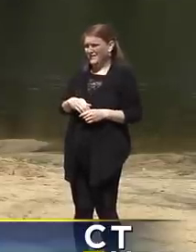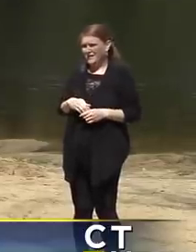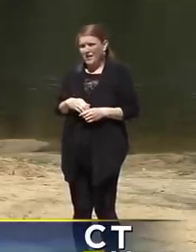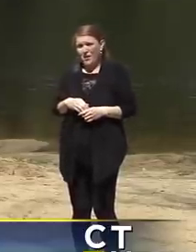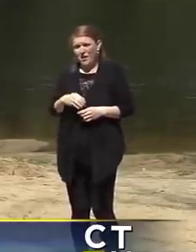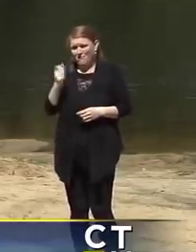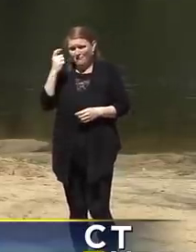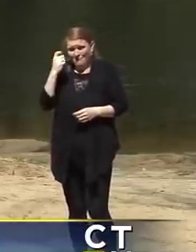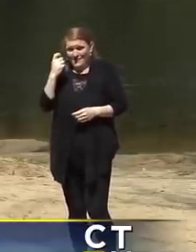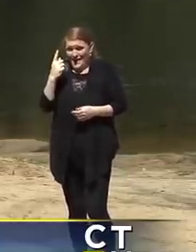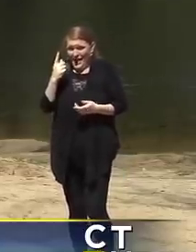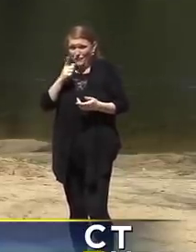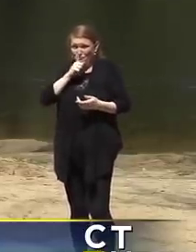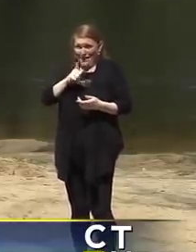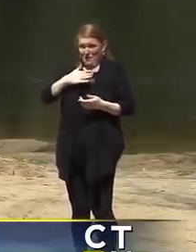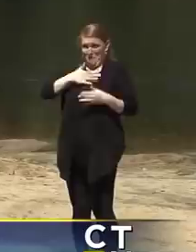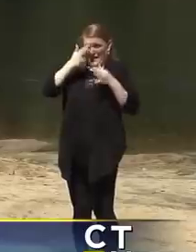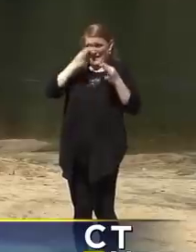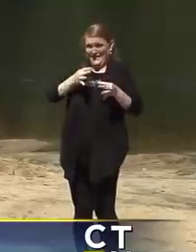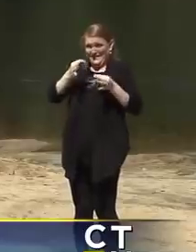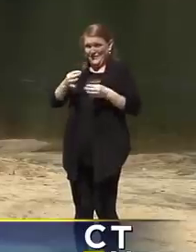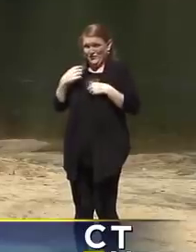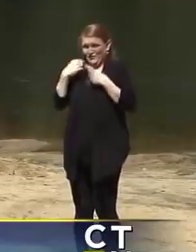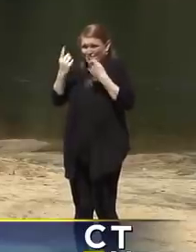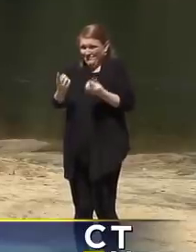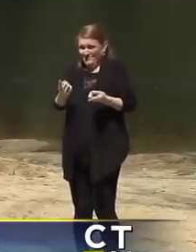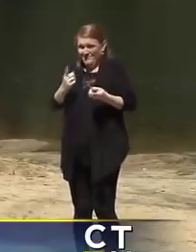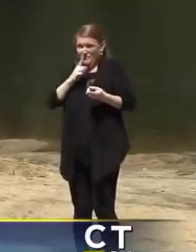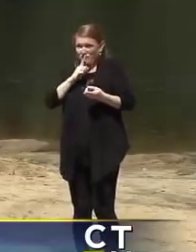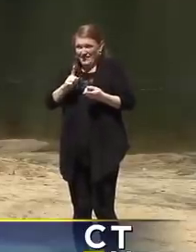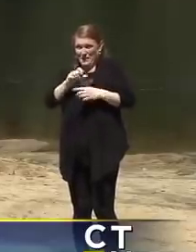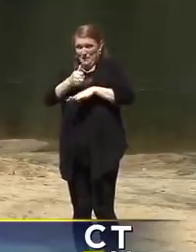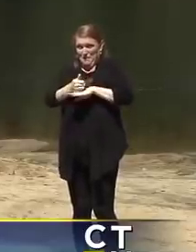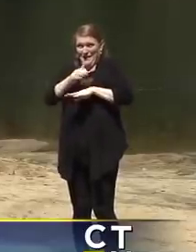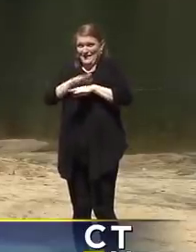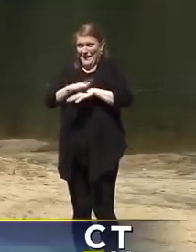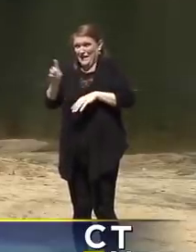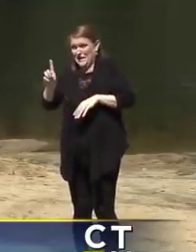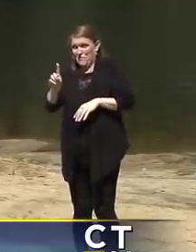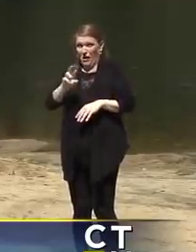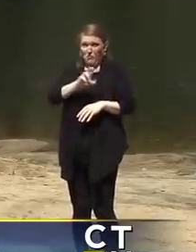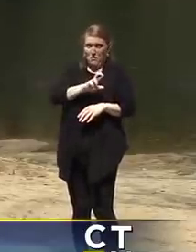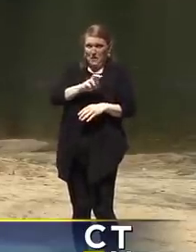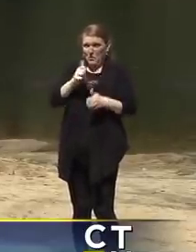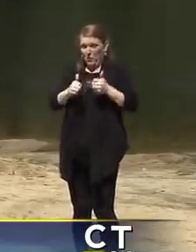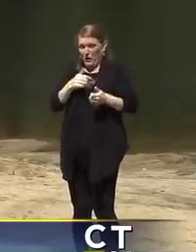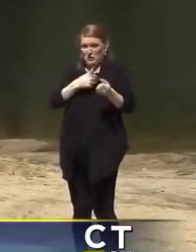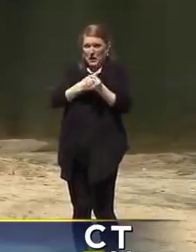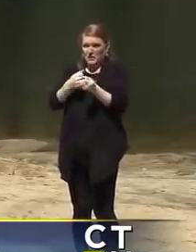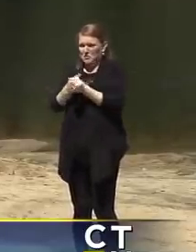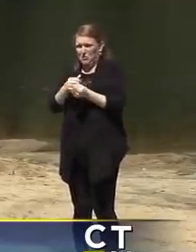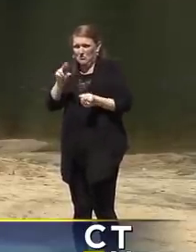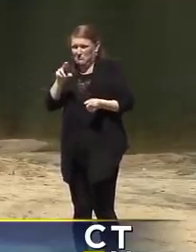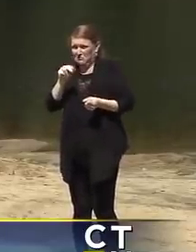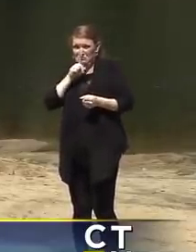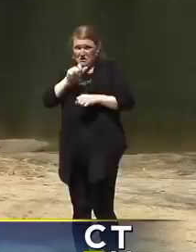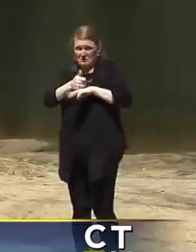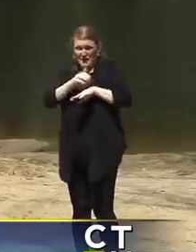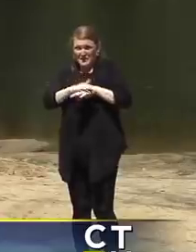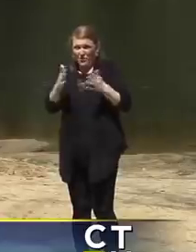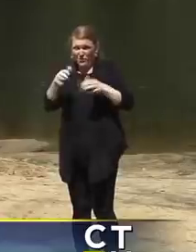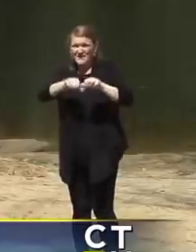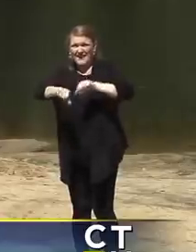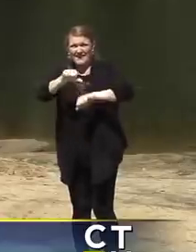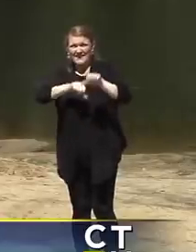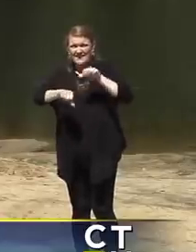was Scott Gottlieb, Zeke Emanuel, Dr. Koh. They're not very partisan people, I don't think, Christine. They were looking at the facts.